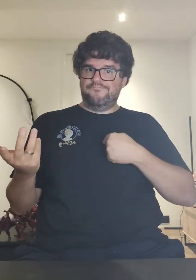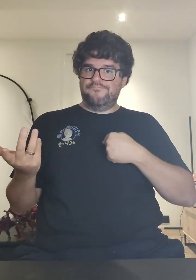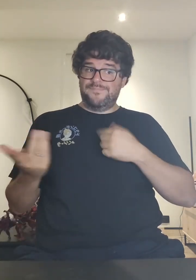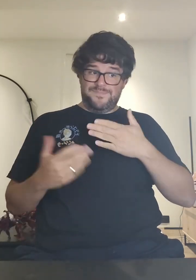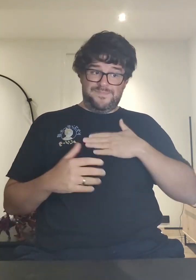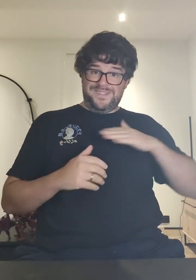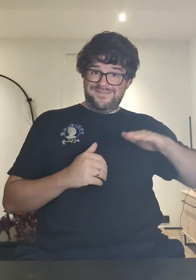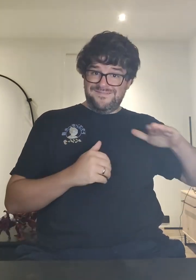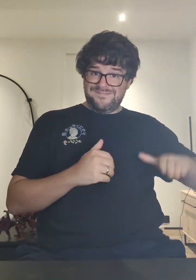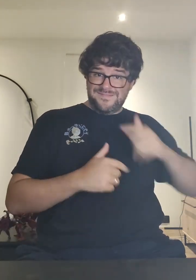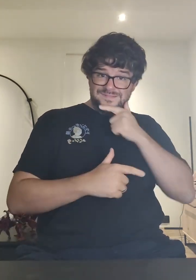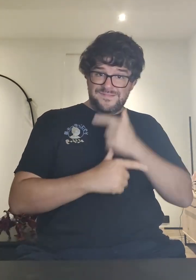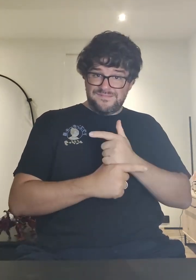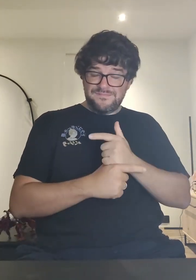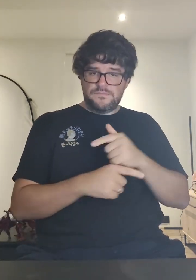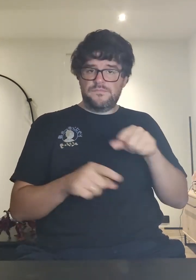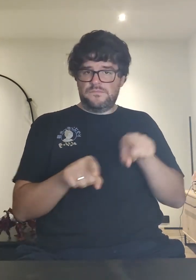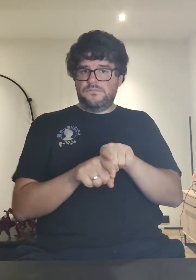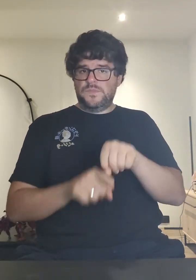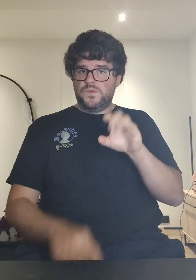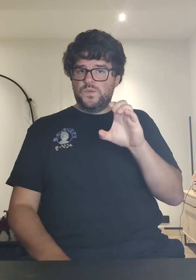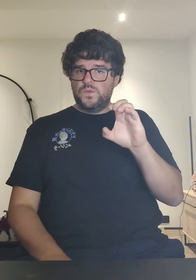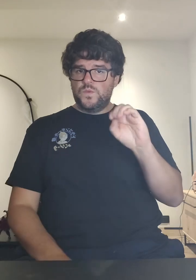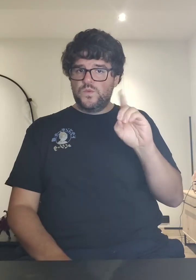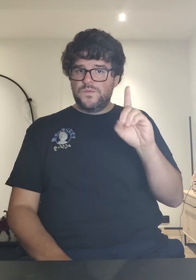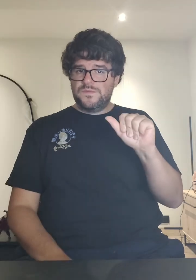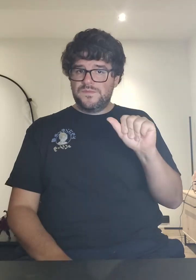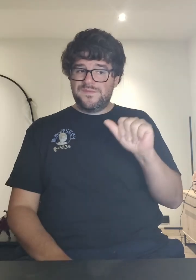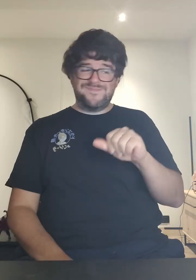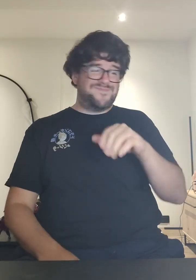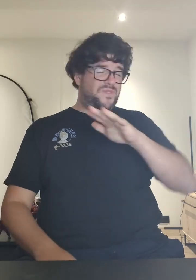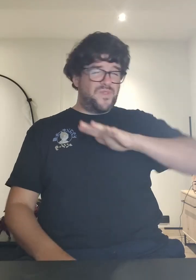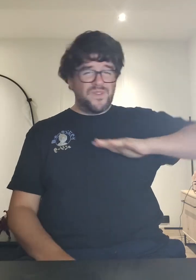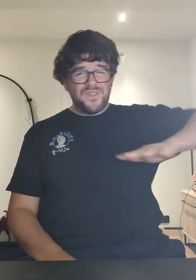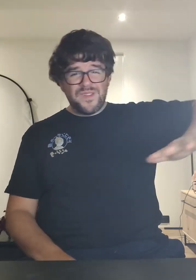That's who I am. I have a little sister who is also CODA.